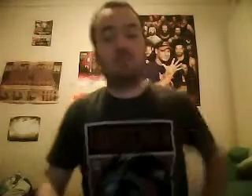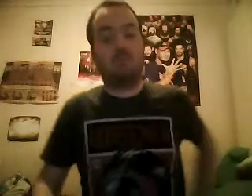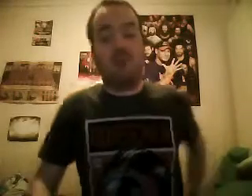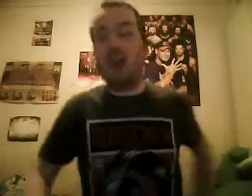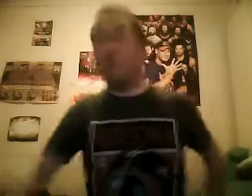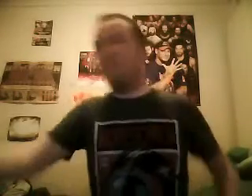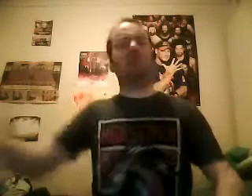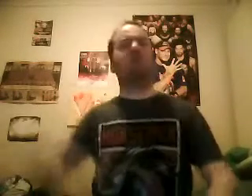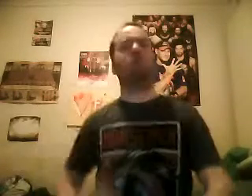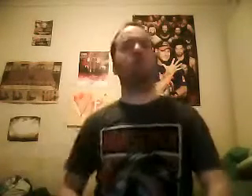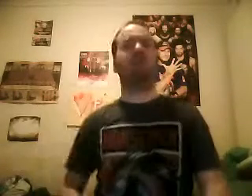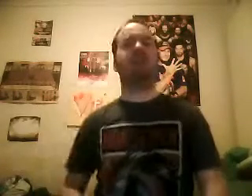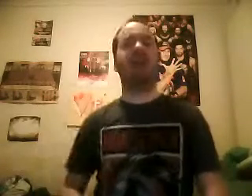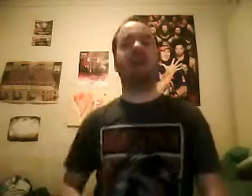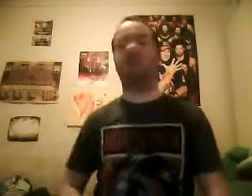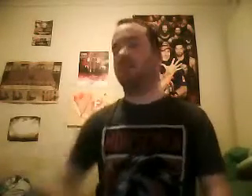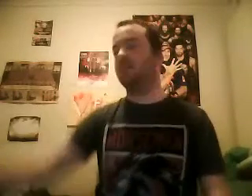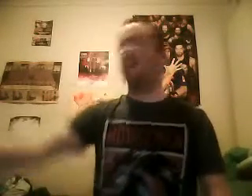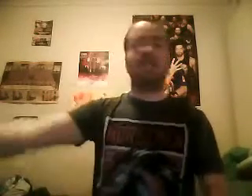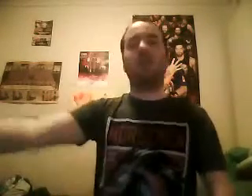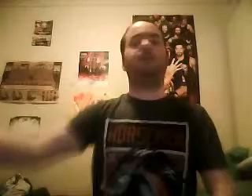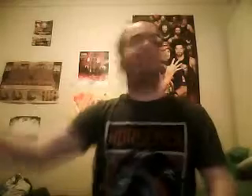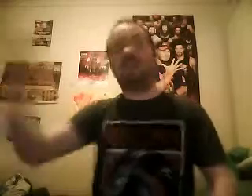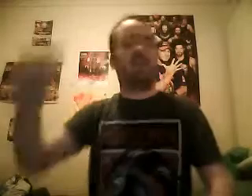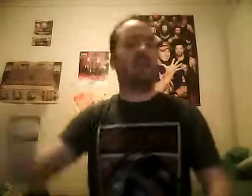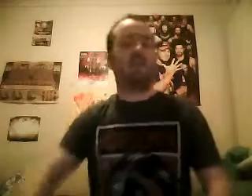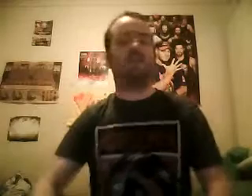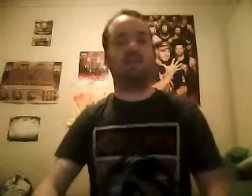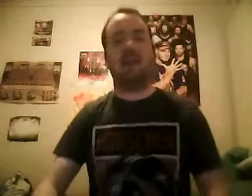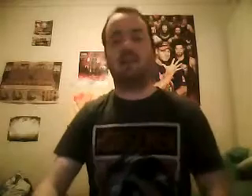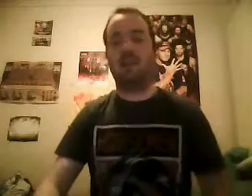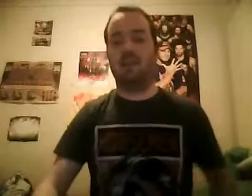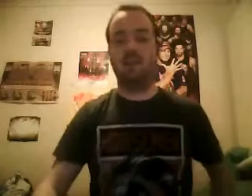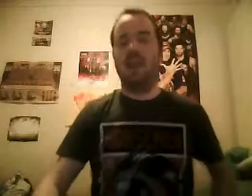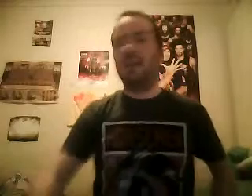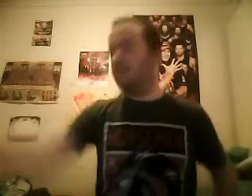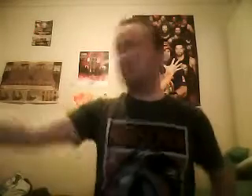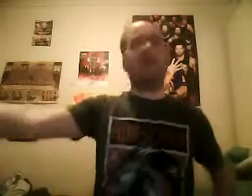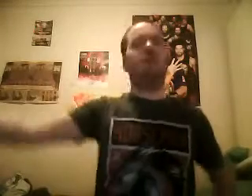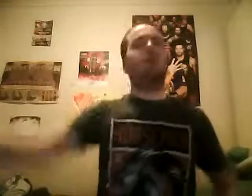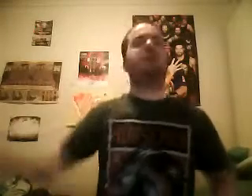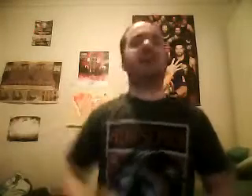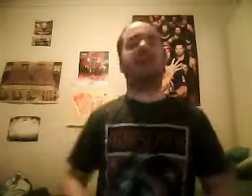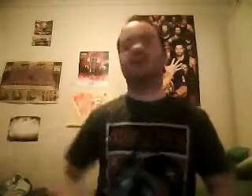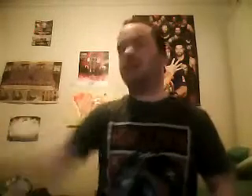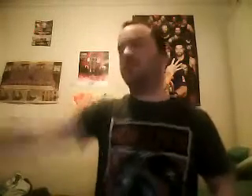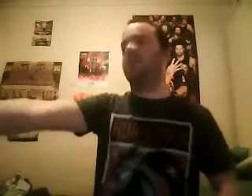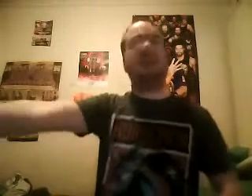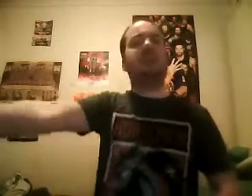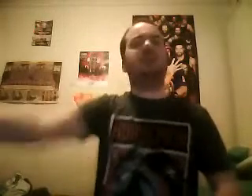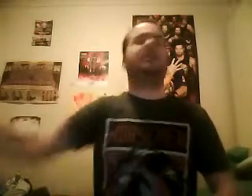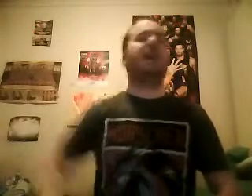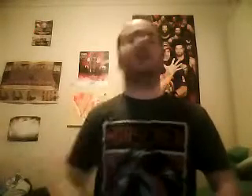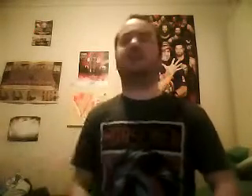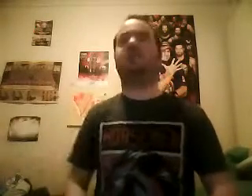I don't want these two as a tag team. They don't fit together as a tag team. And even if they were a tag team, they'd be tag team